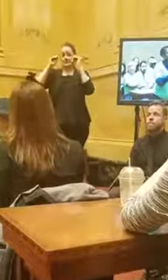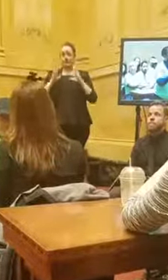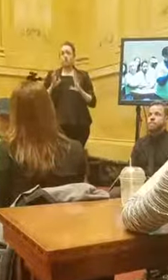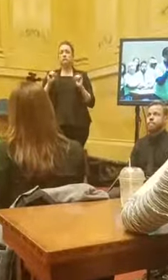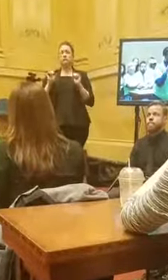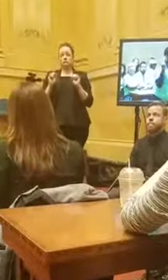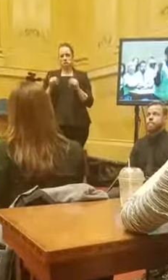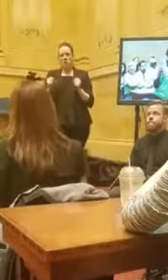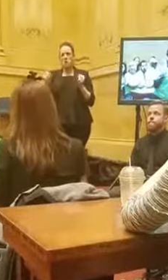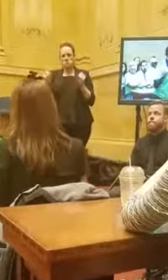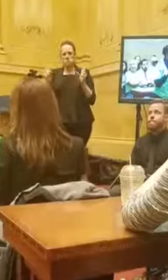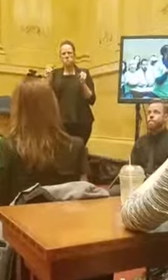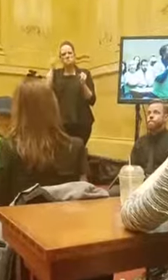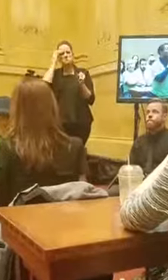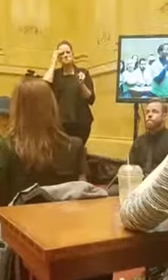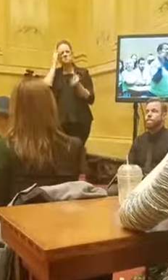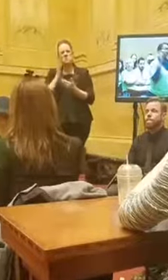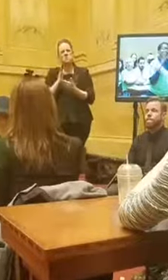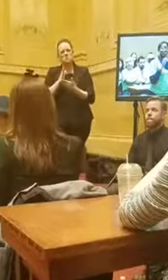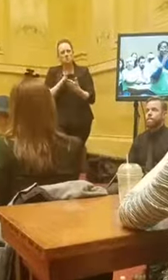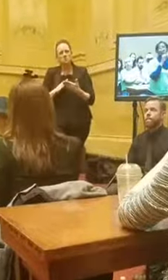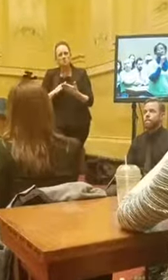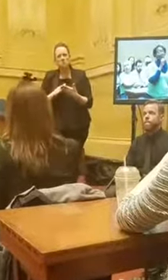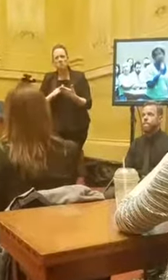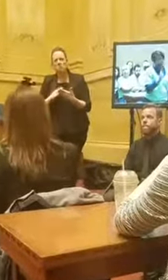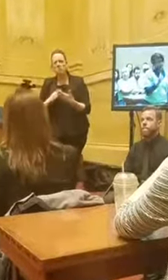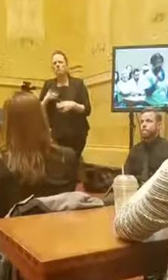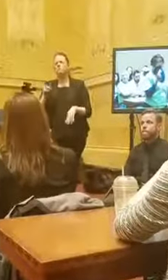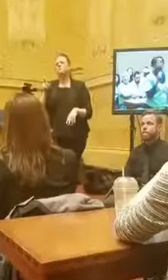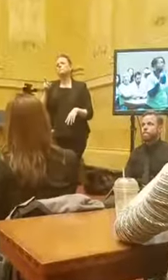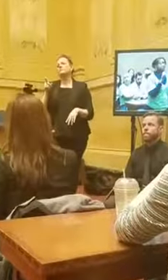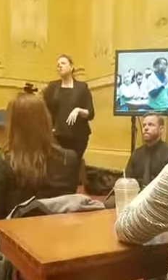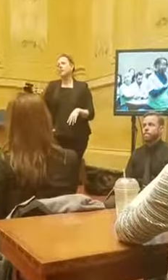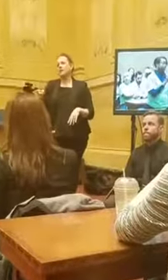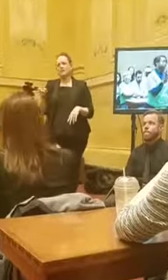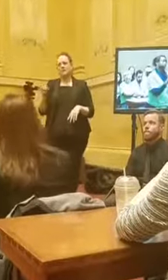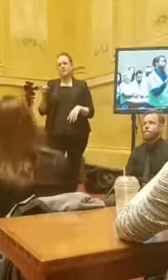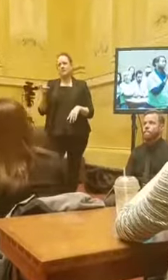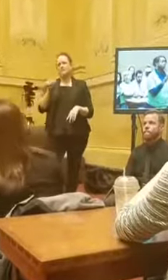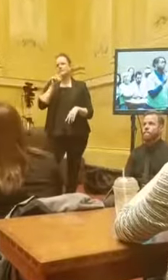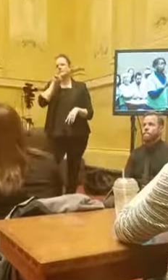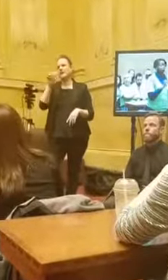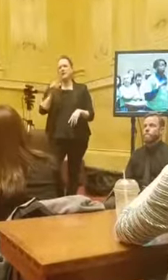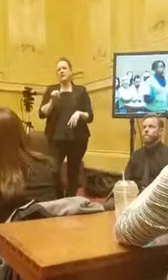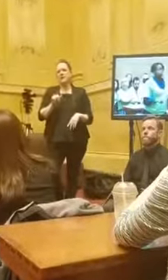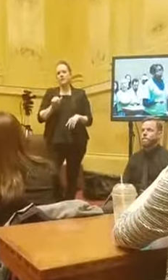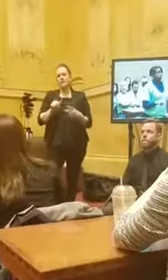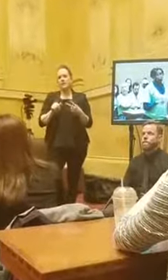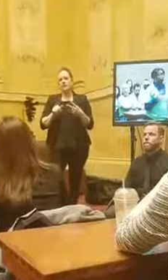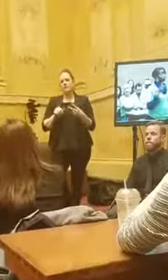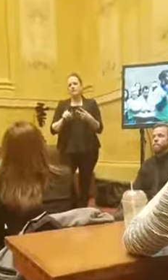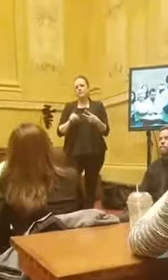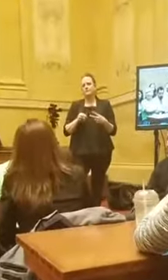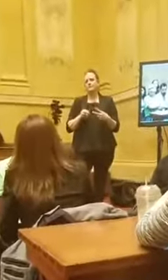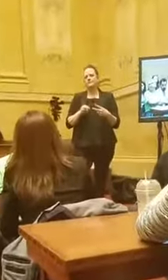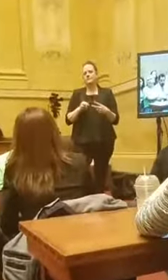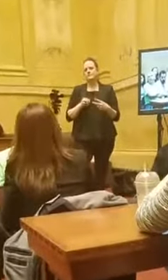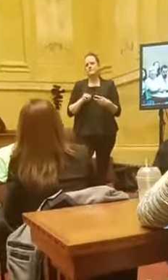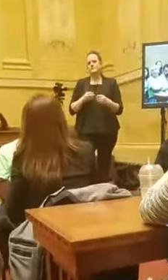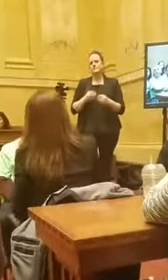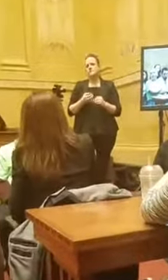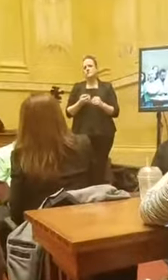again, she uses sign language, but her teachers maybe know some basic signs, but they're not fluent in it. We want somebody